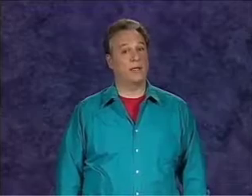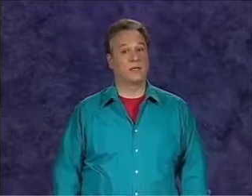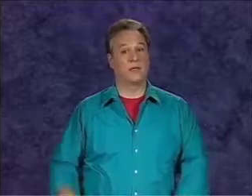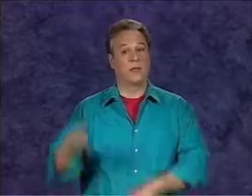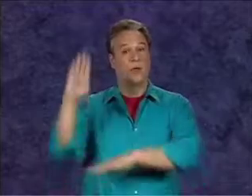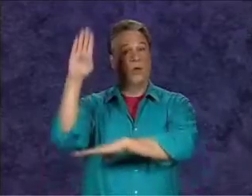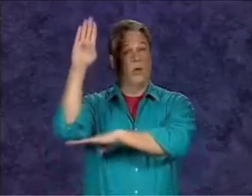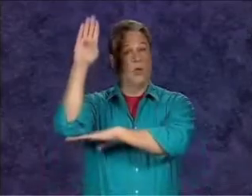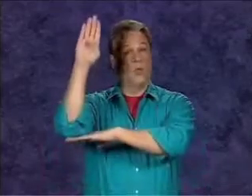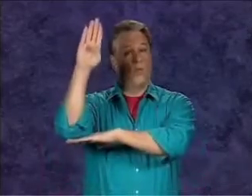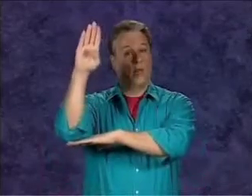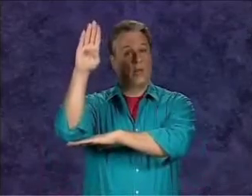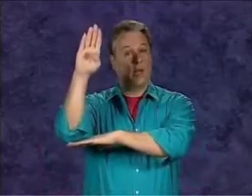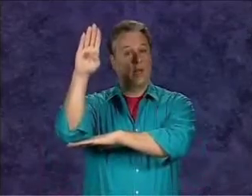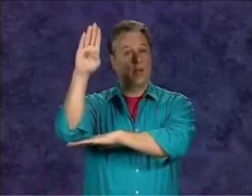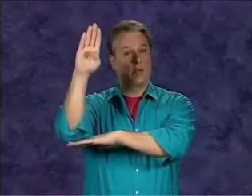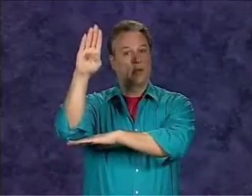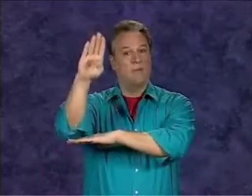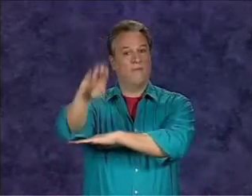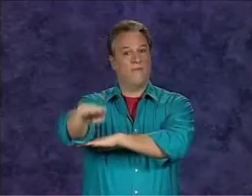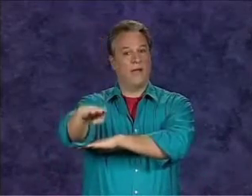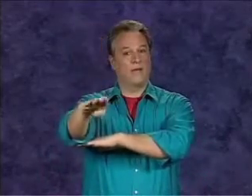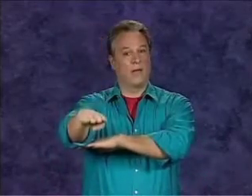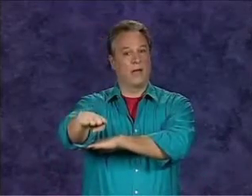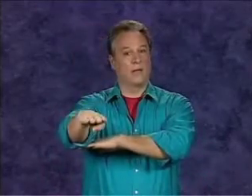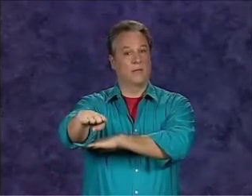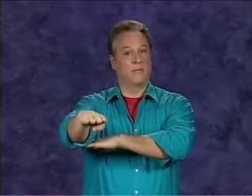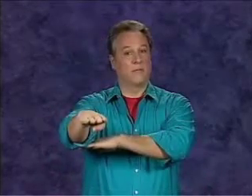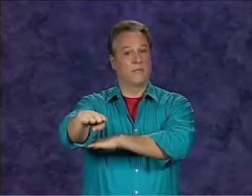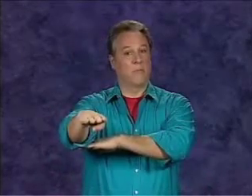is. 1 o'clock, 5 o'clock.